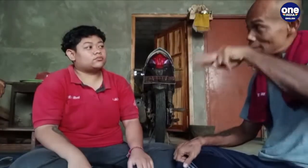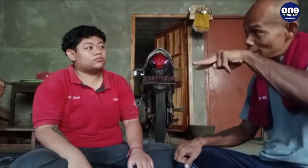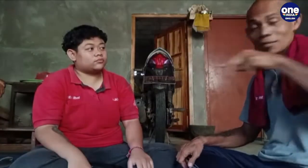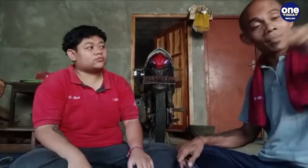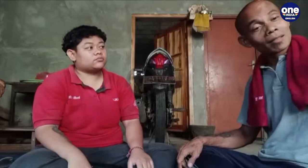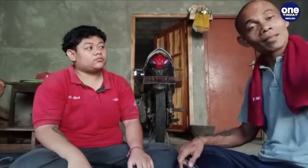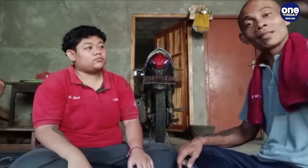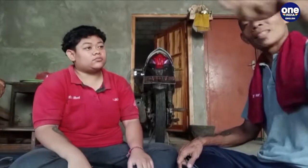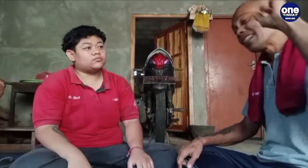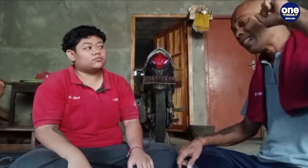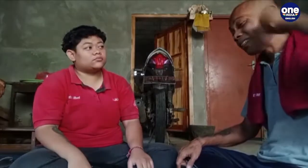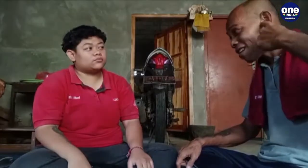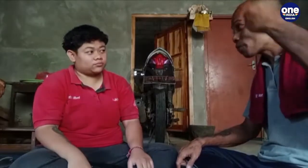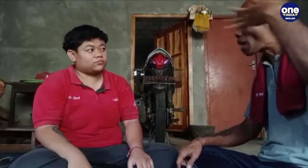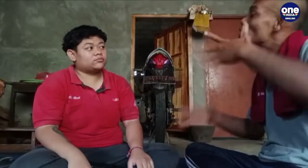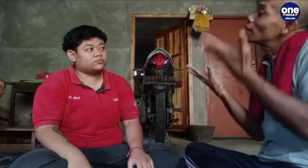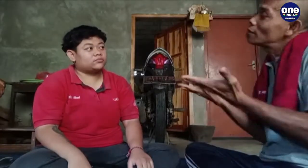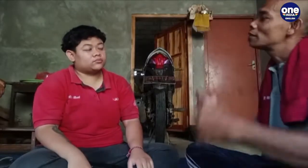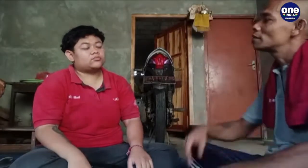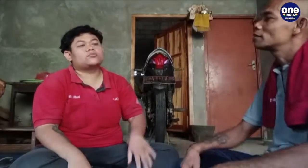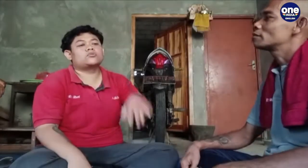villagers began learning it so their neighbours wouldn't feel left out.